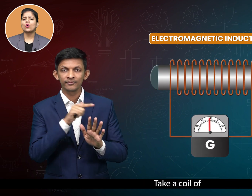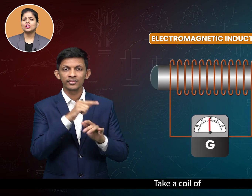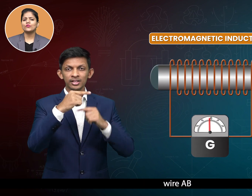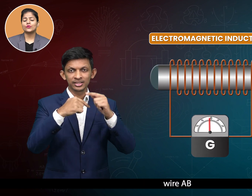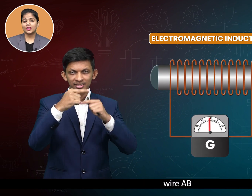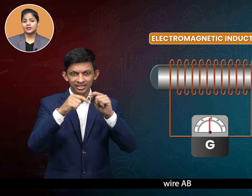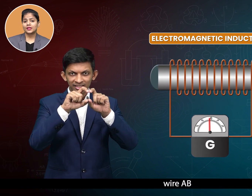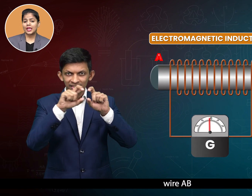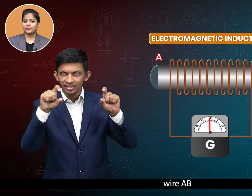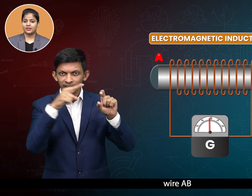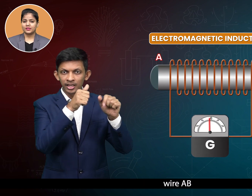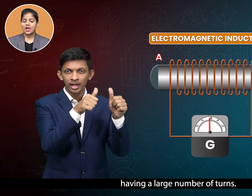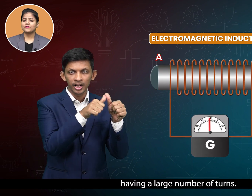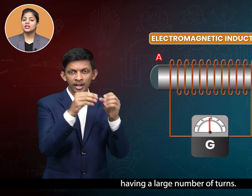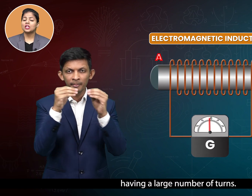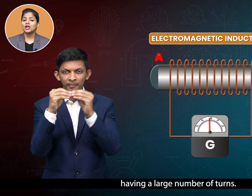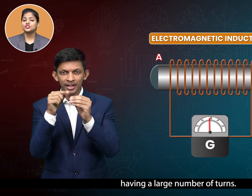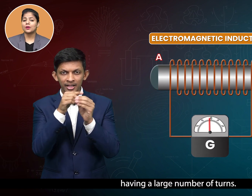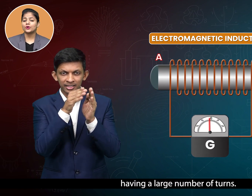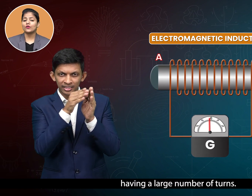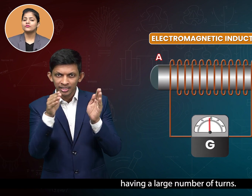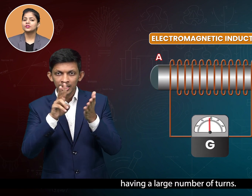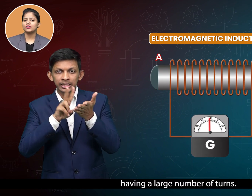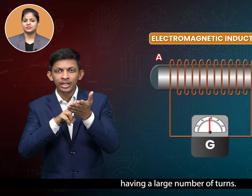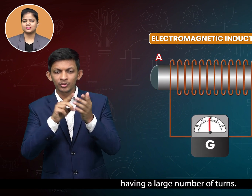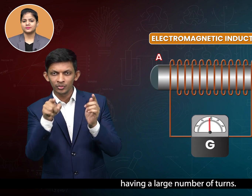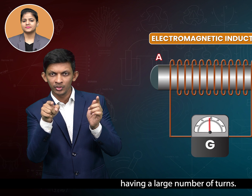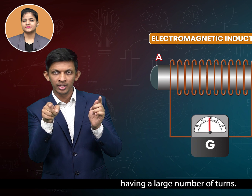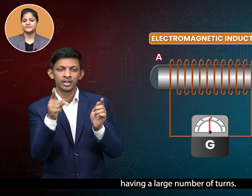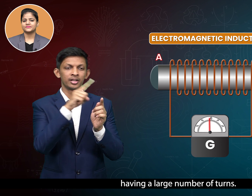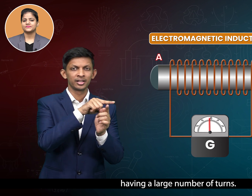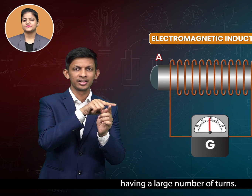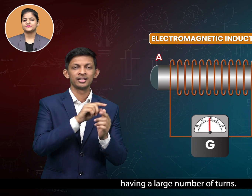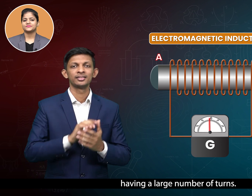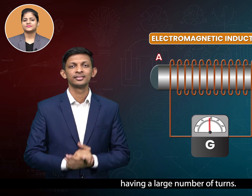Take a coil of wire AB having a large number of turns.